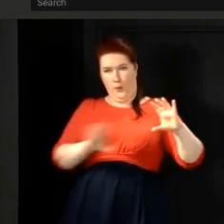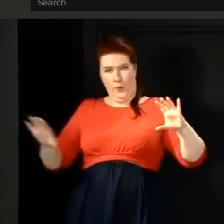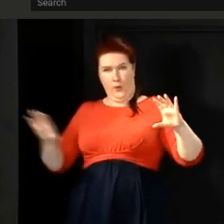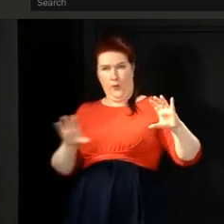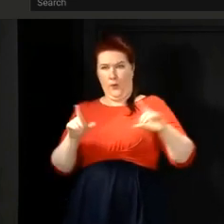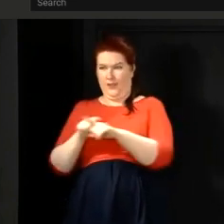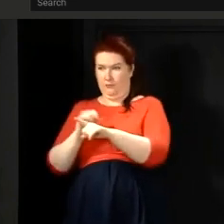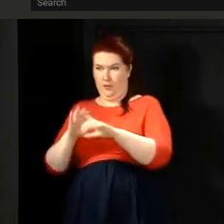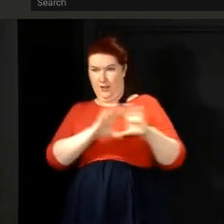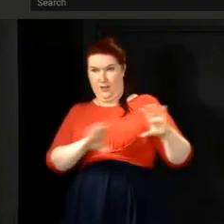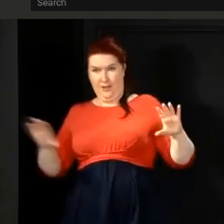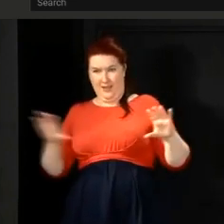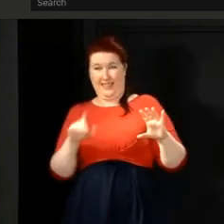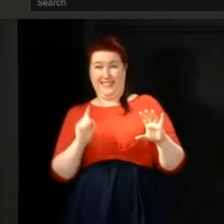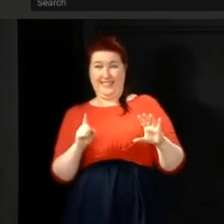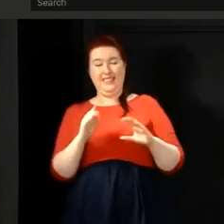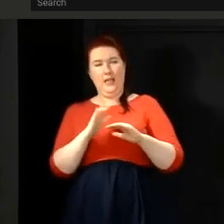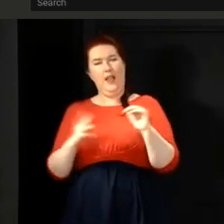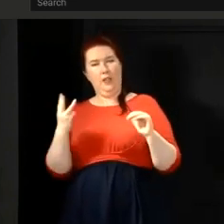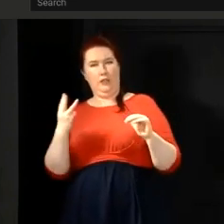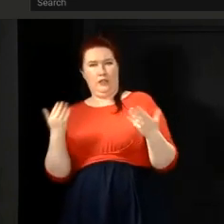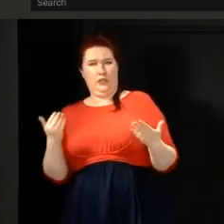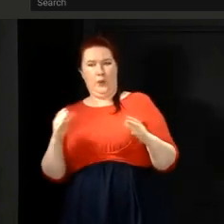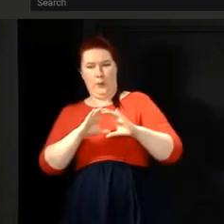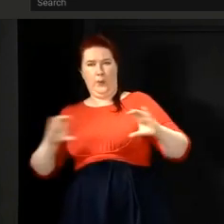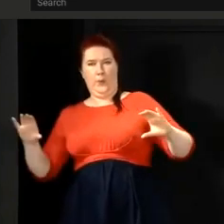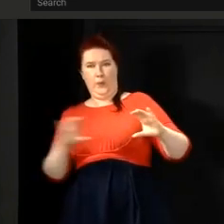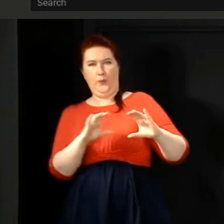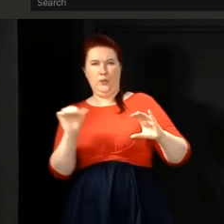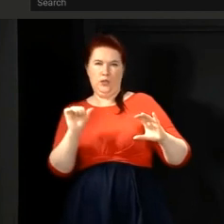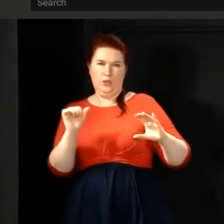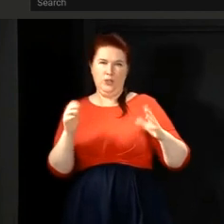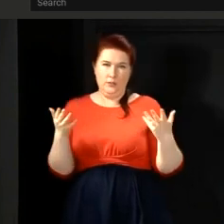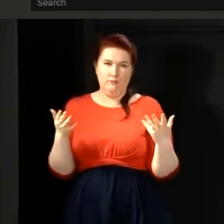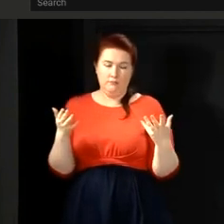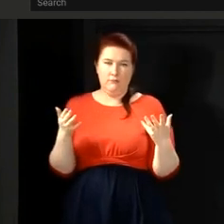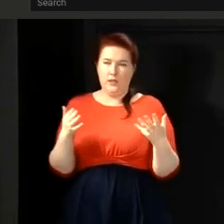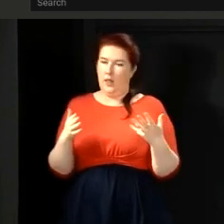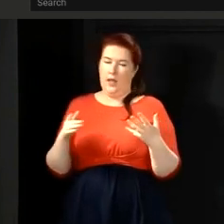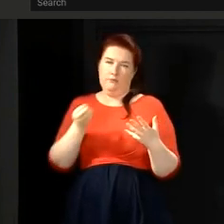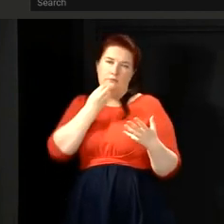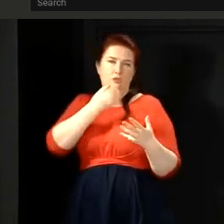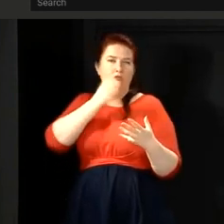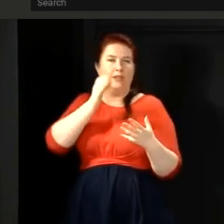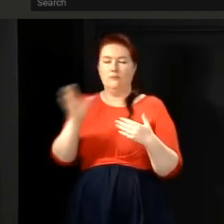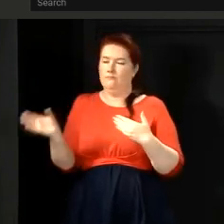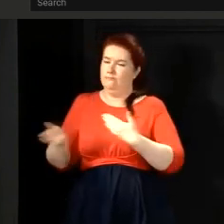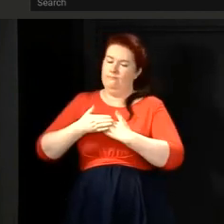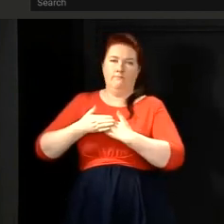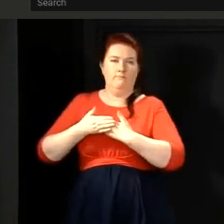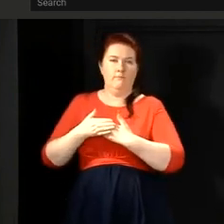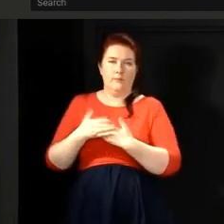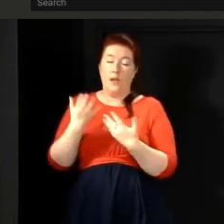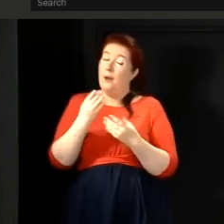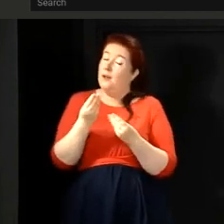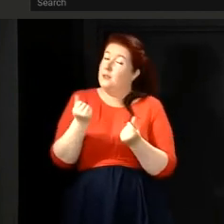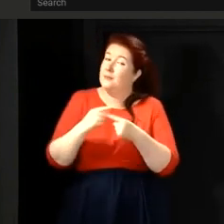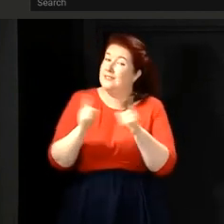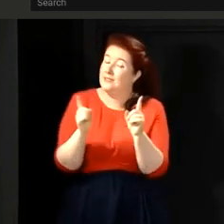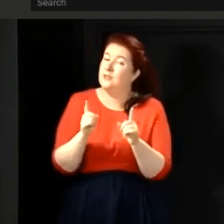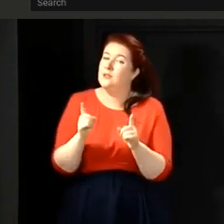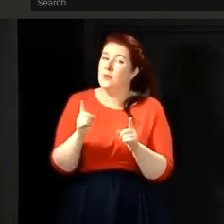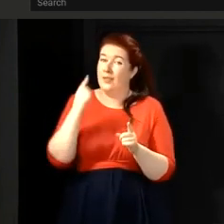apply across the Central Belt, with much of hospitality being closed completely. There are, however, some key differences. For example, we